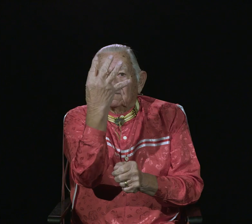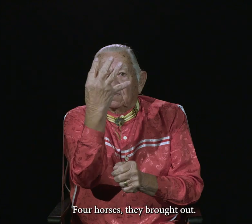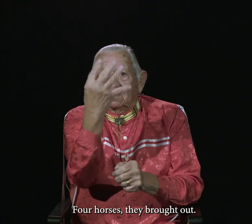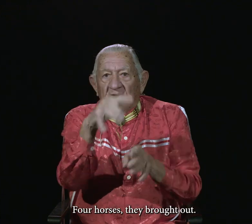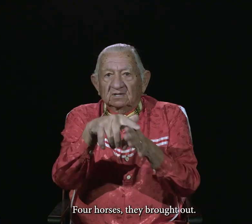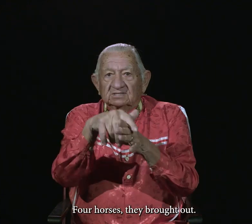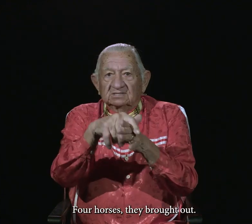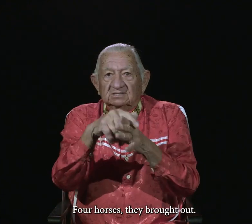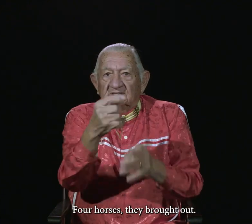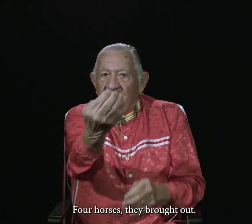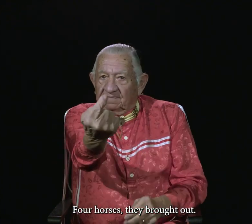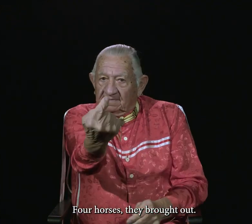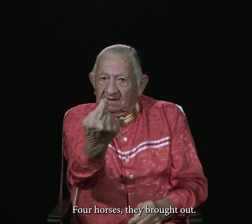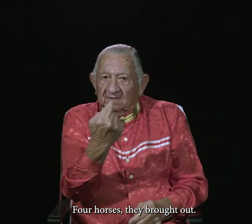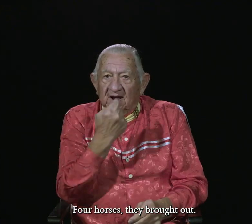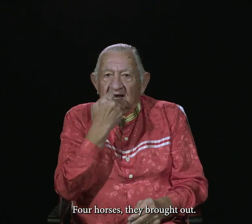4 horses they brought out.